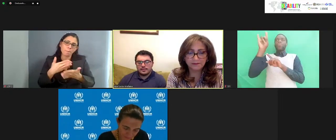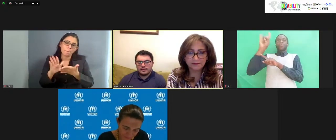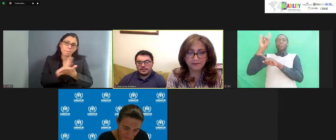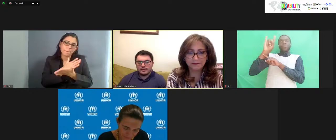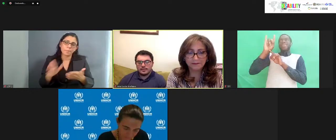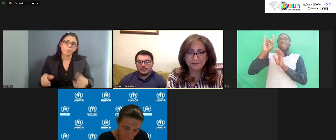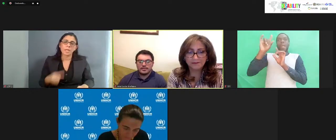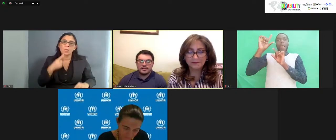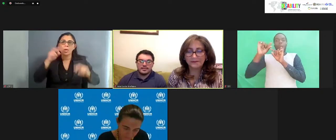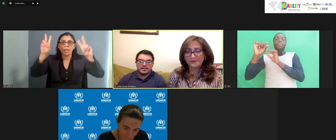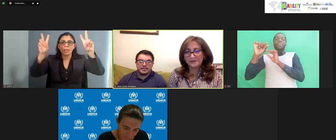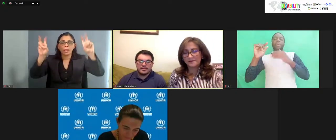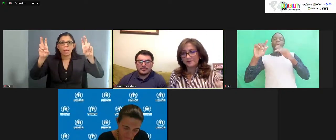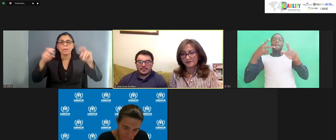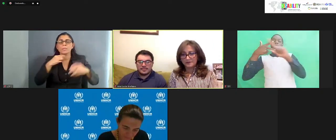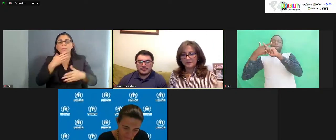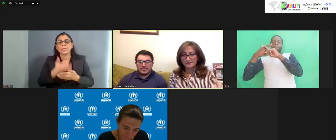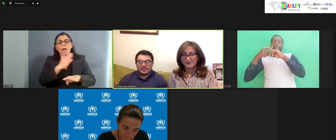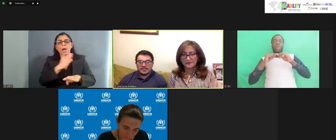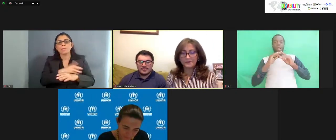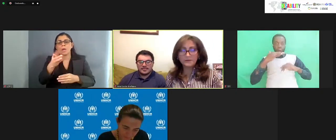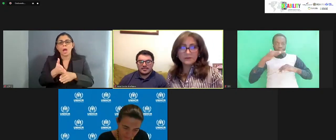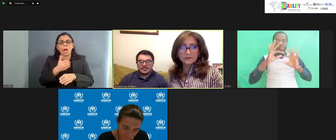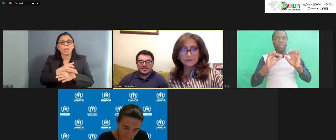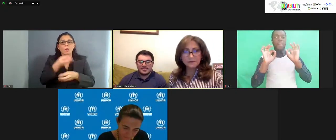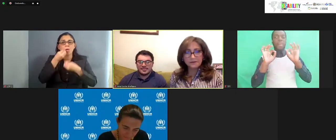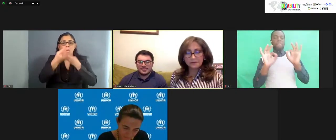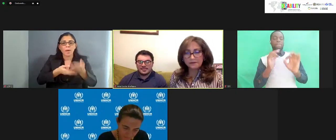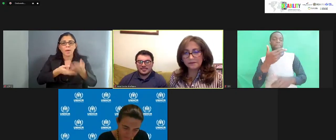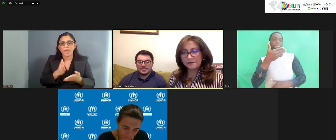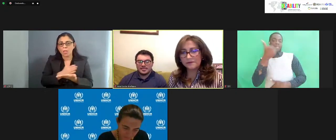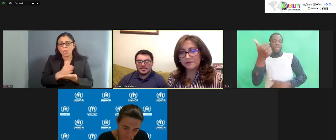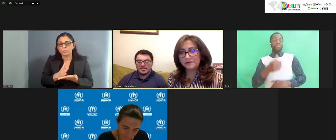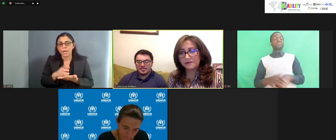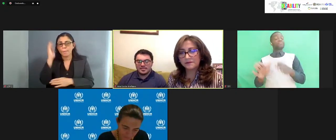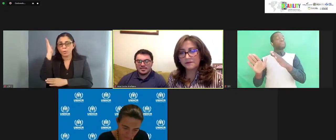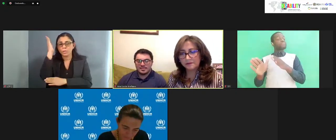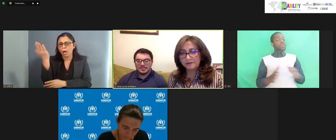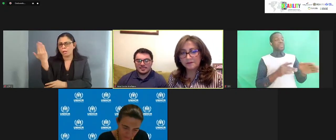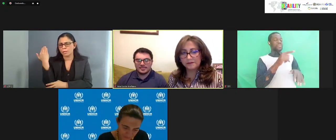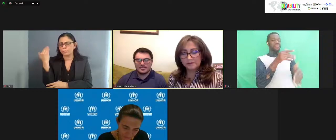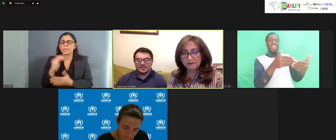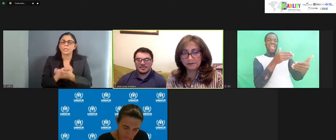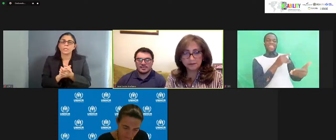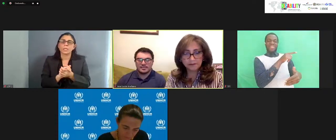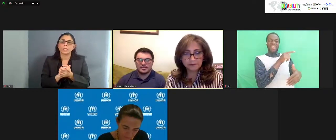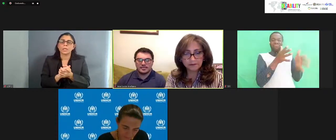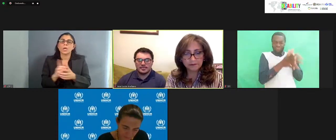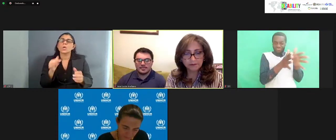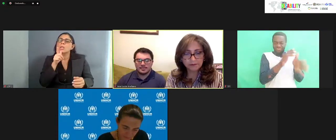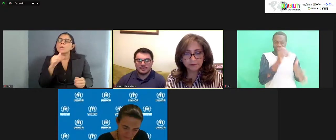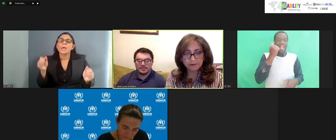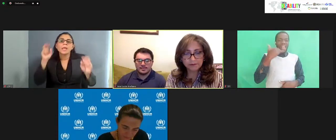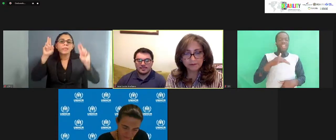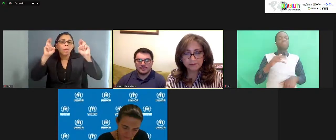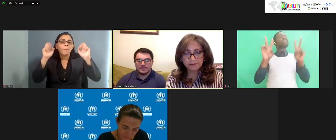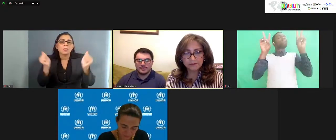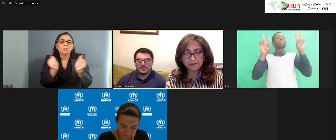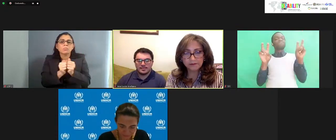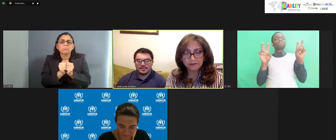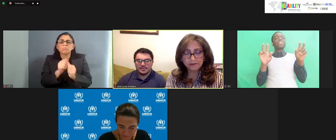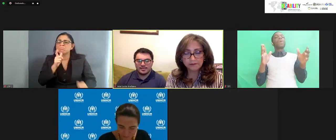but anyway as it was mentioned by anita today we're going to talk